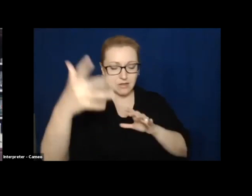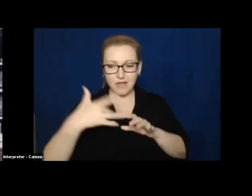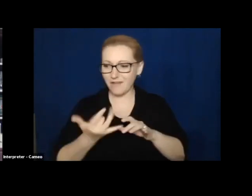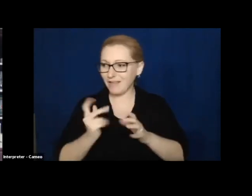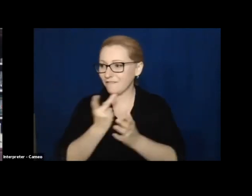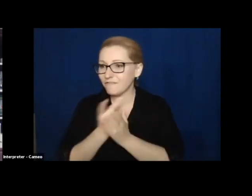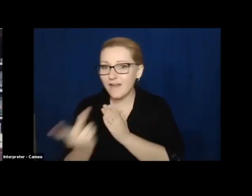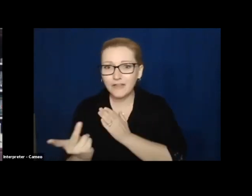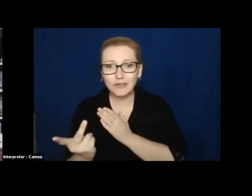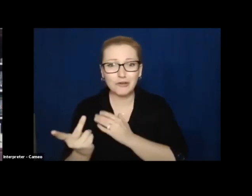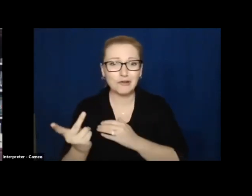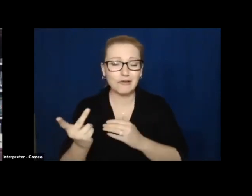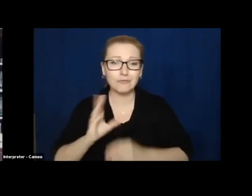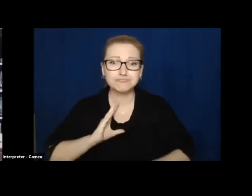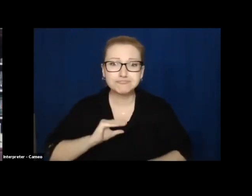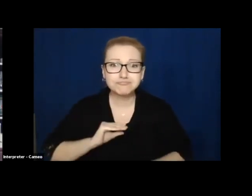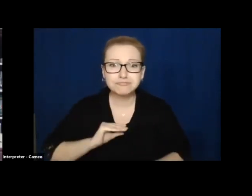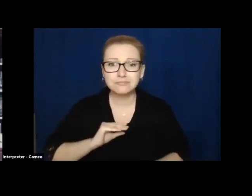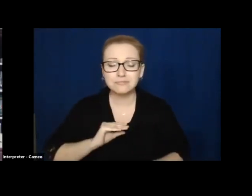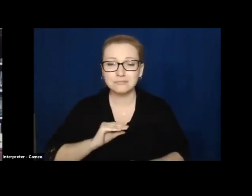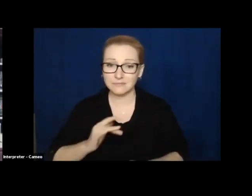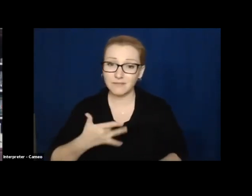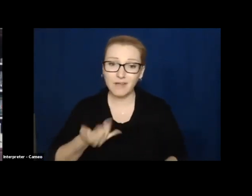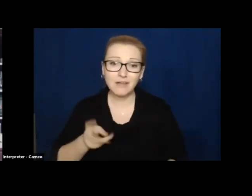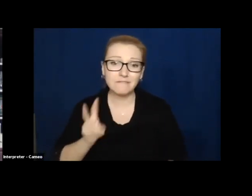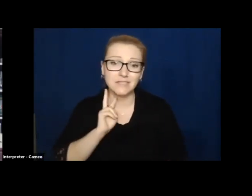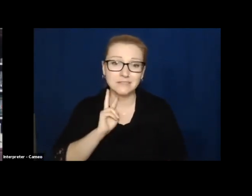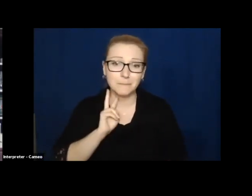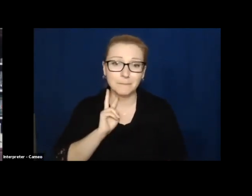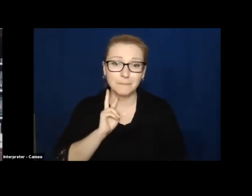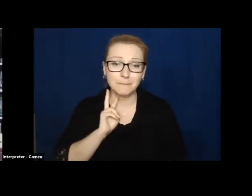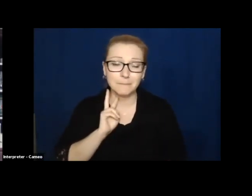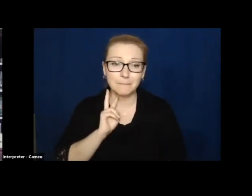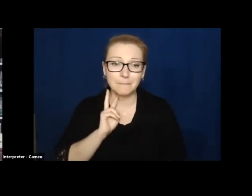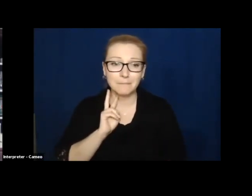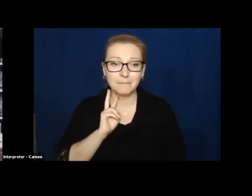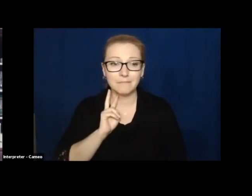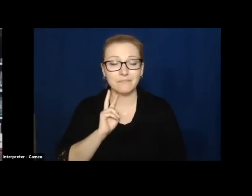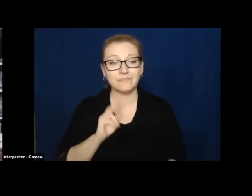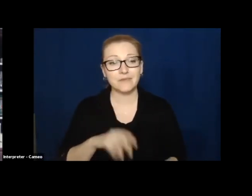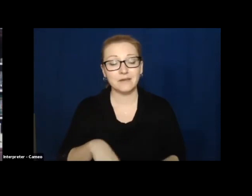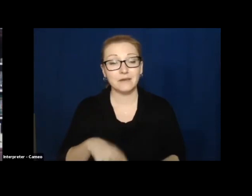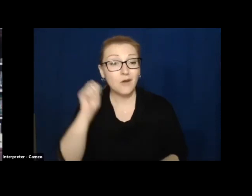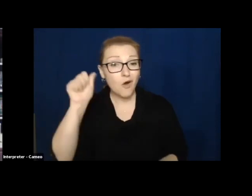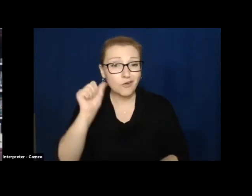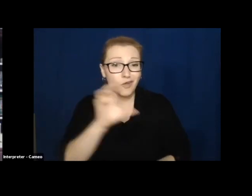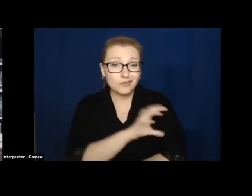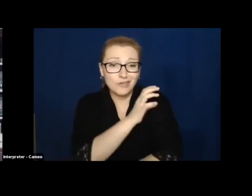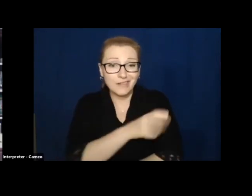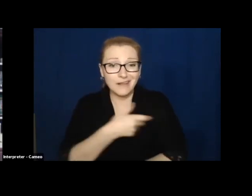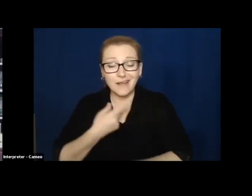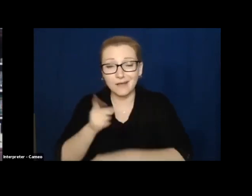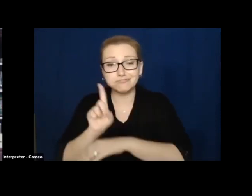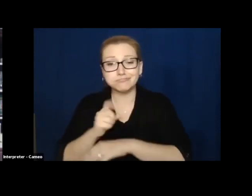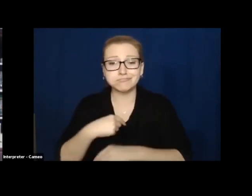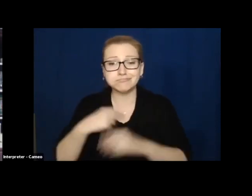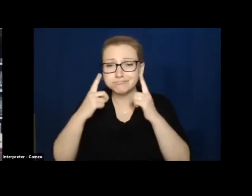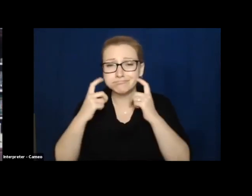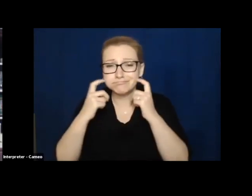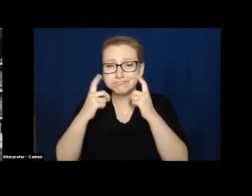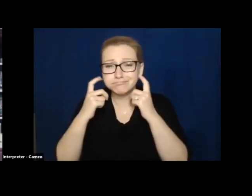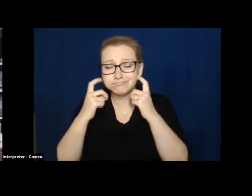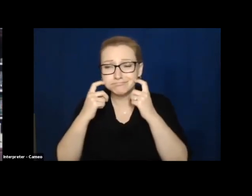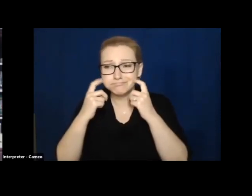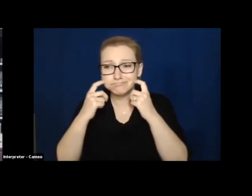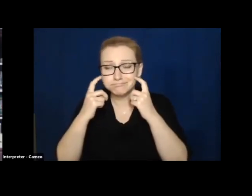enough. I started feeling like a victim. I was crying in the lobby of the audiology clinic, waiting to get my hearing tested,